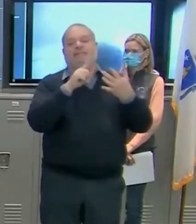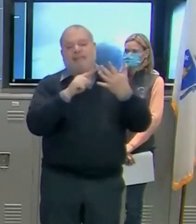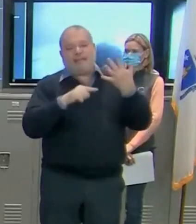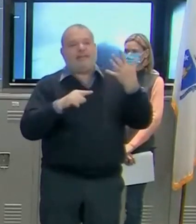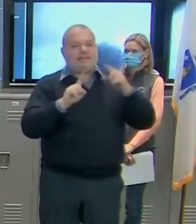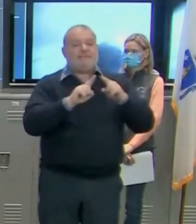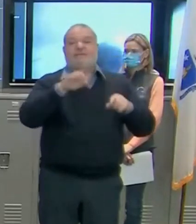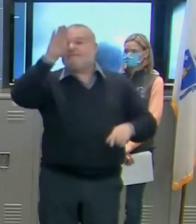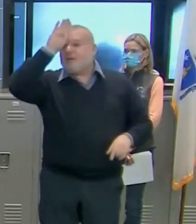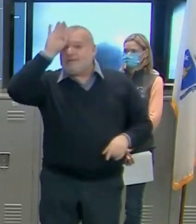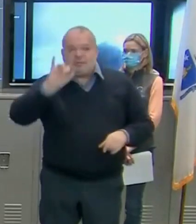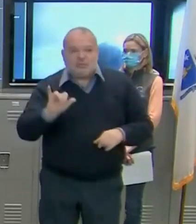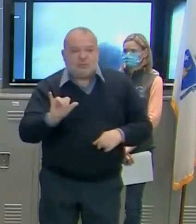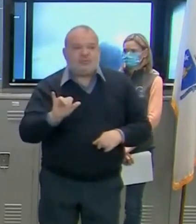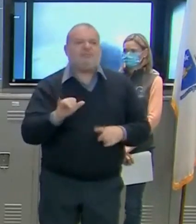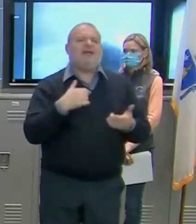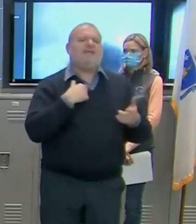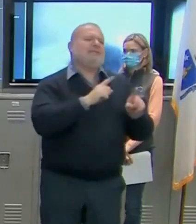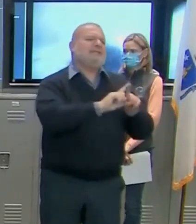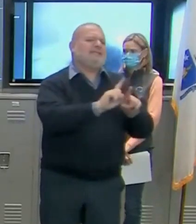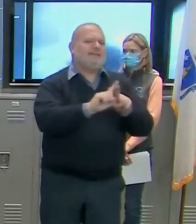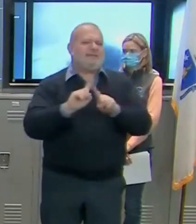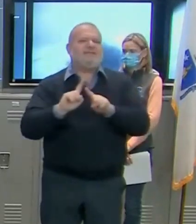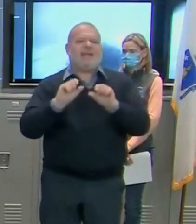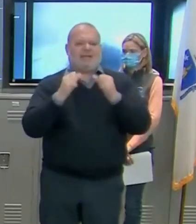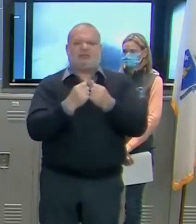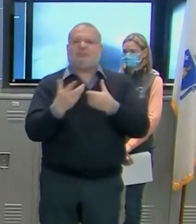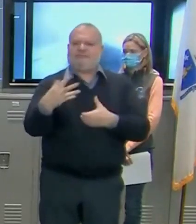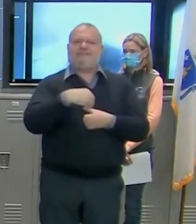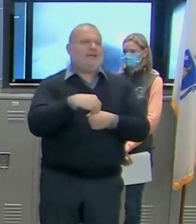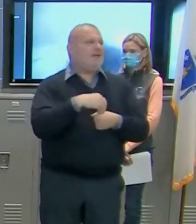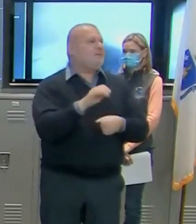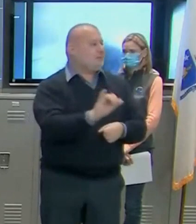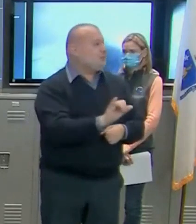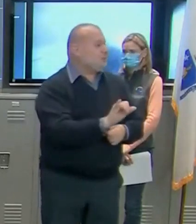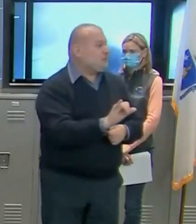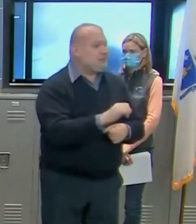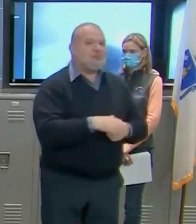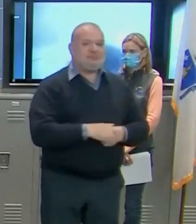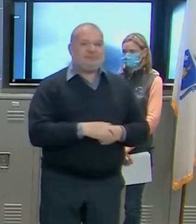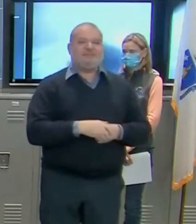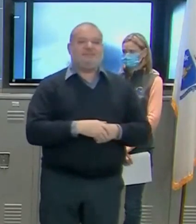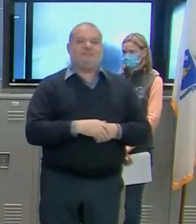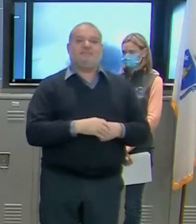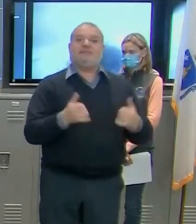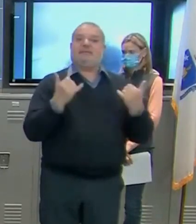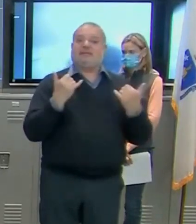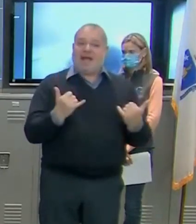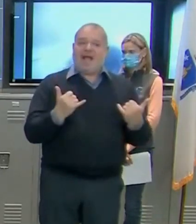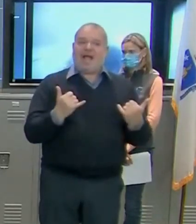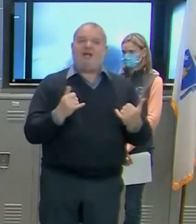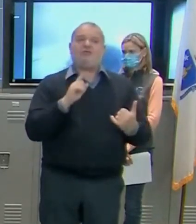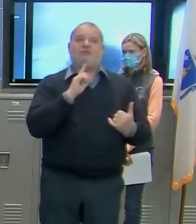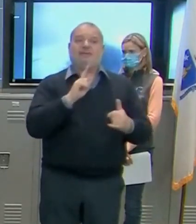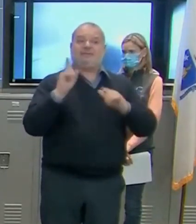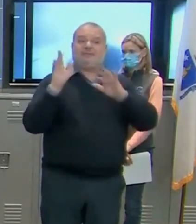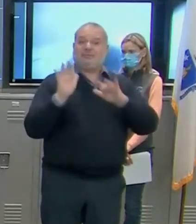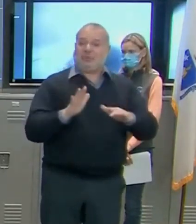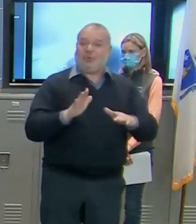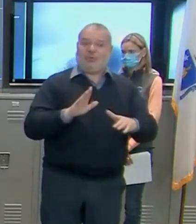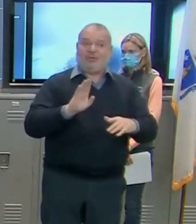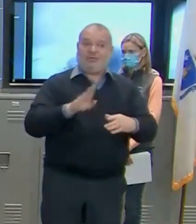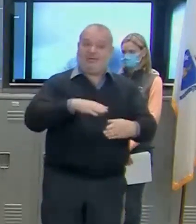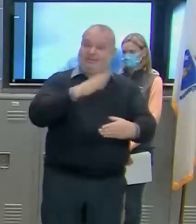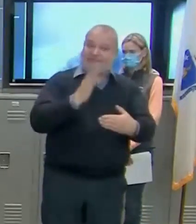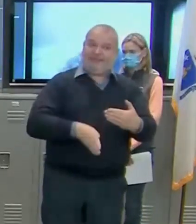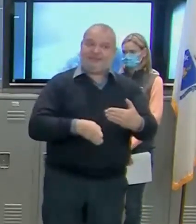agencies virtually. As we approach the end of the storm and the end of its impacts, we are asking residents to continue to monitor the